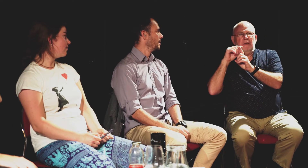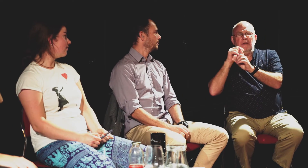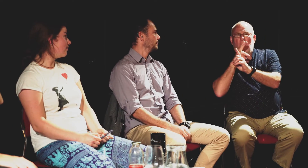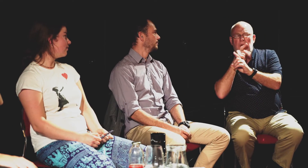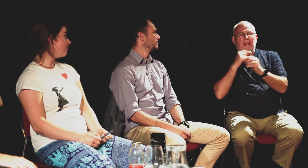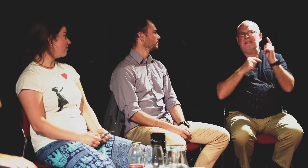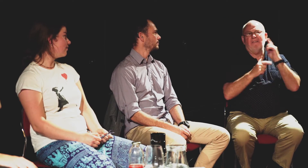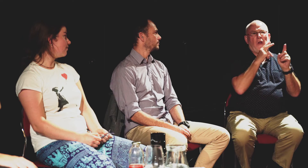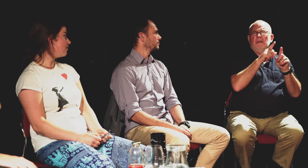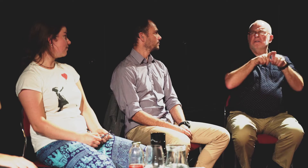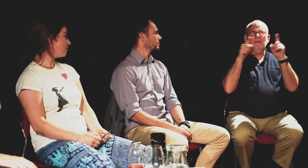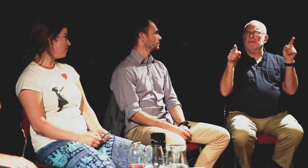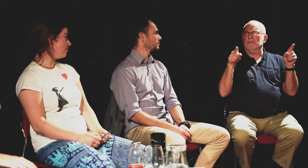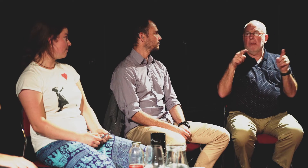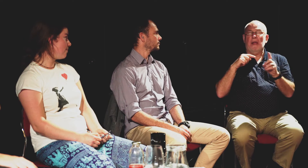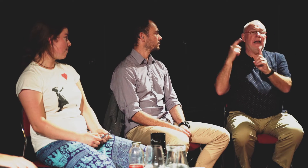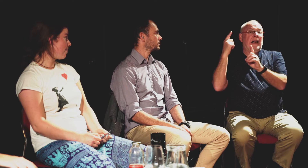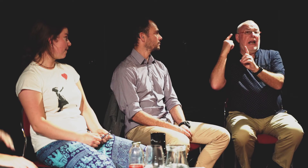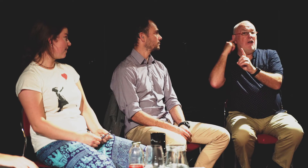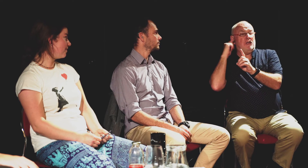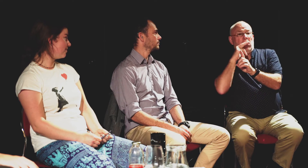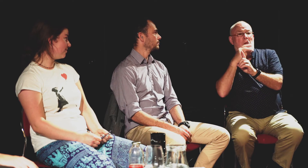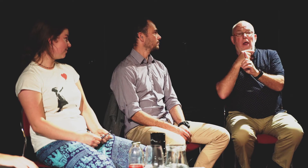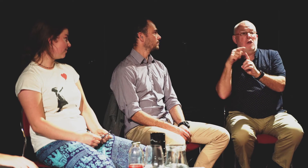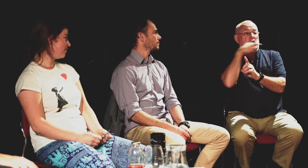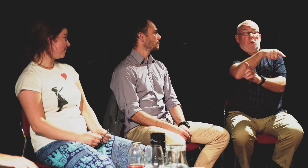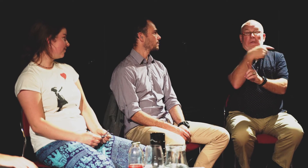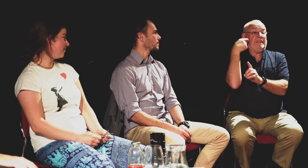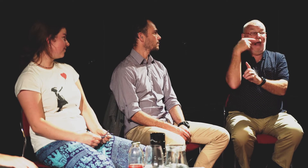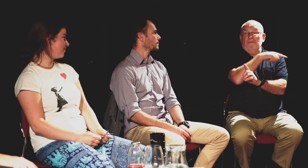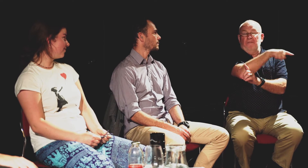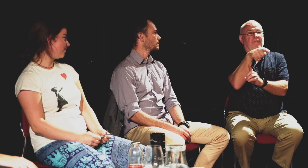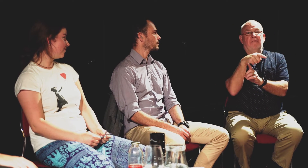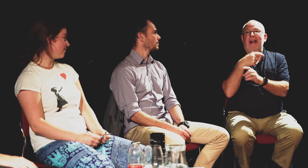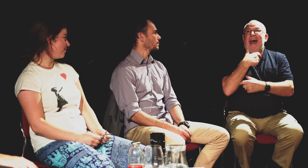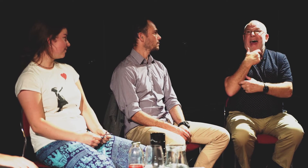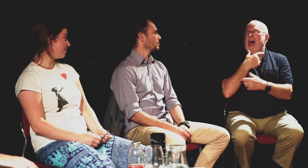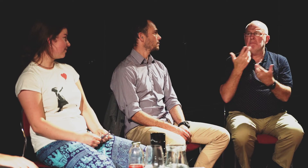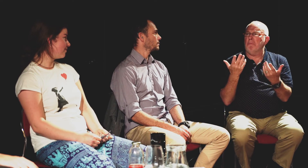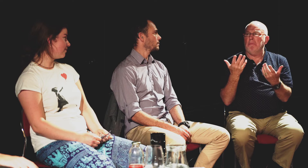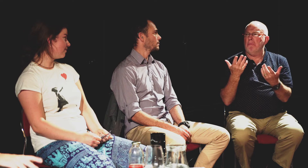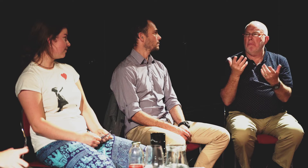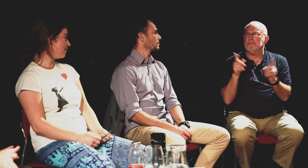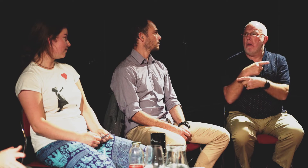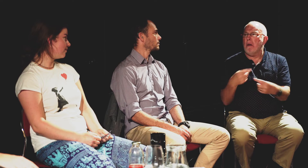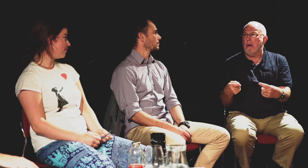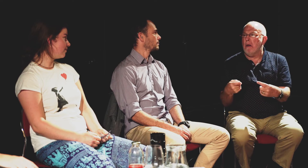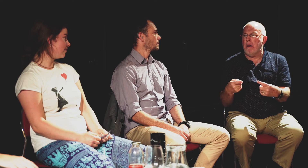Well, I think like hearing joke and hearing humour and deaf humour can be very different. So the hearing people are laughing and deaf people